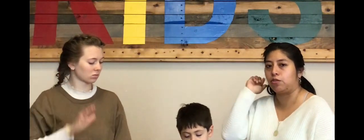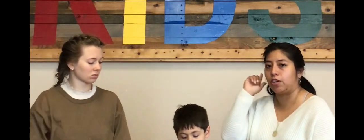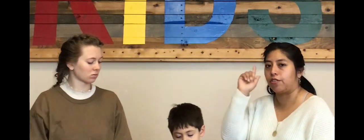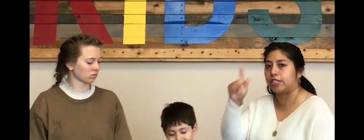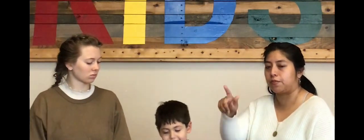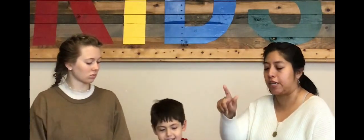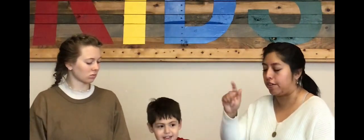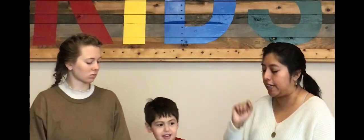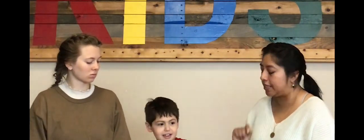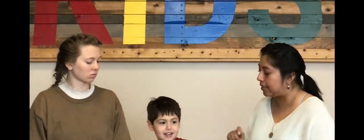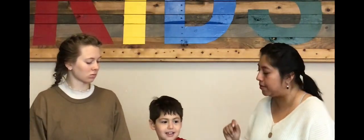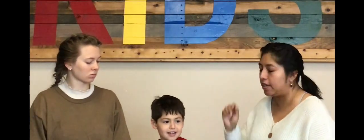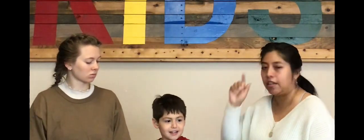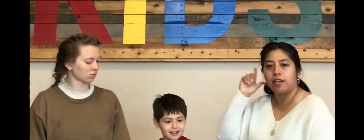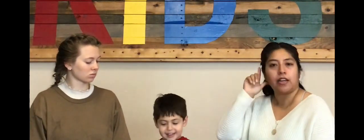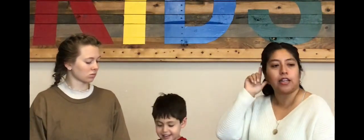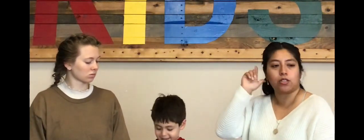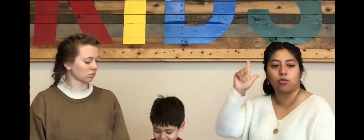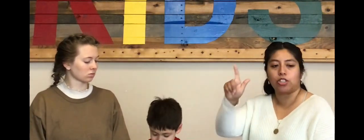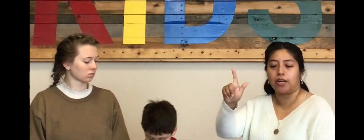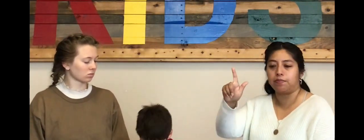whoever the speaker is. Escucha.